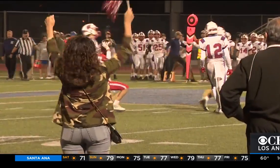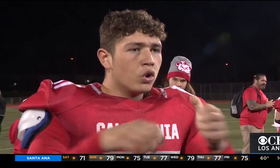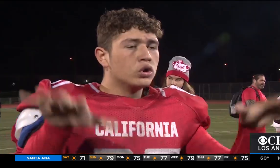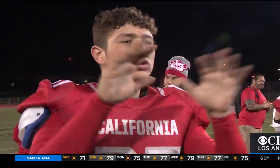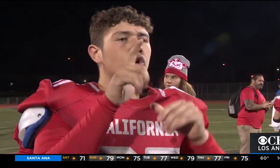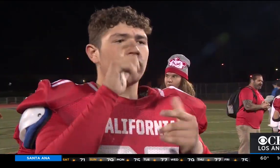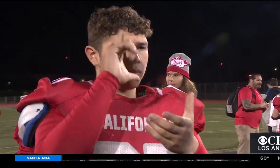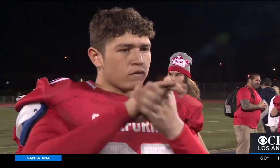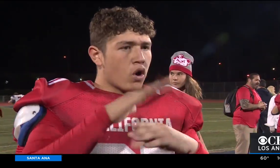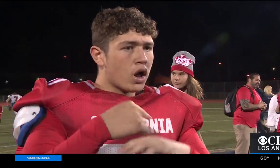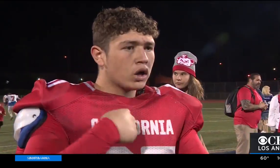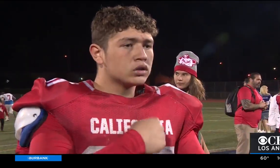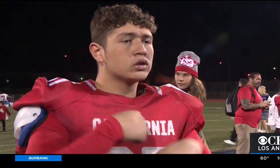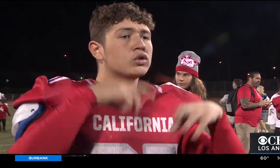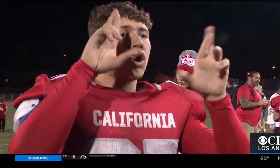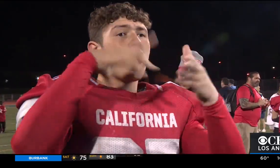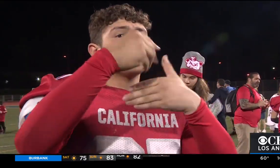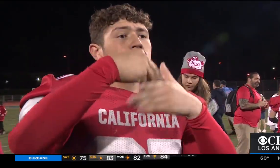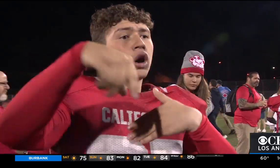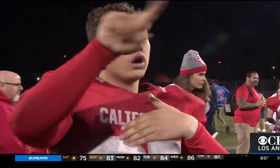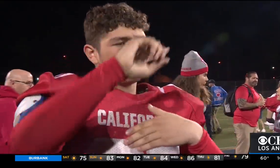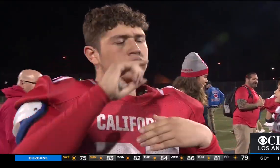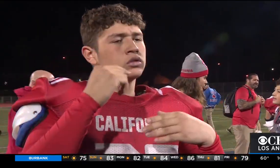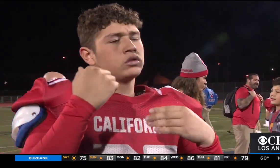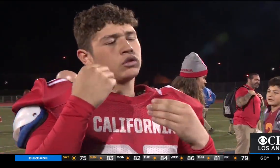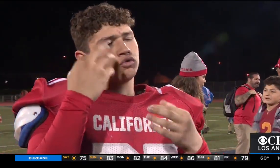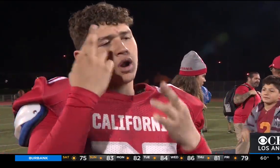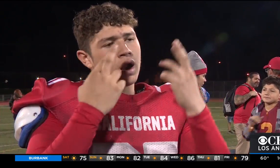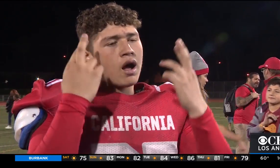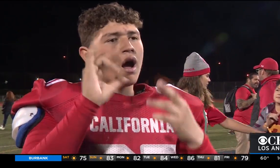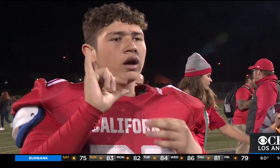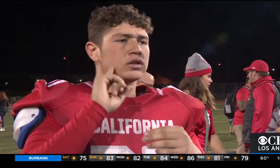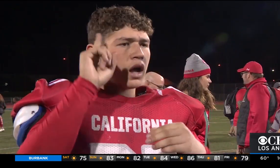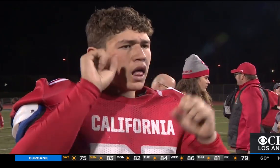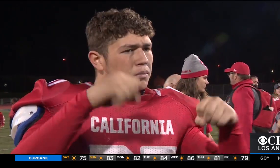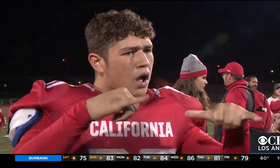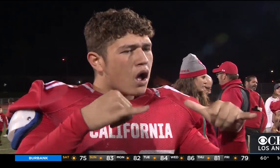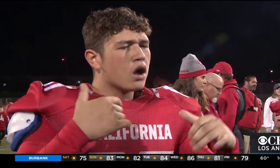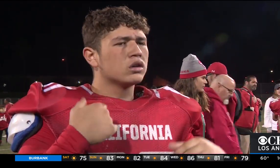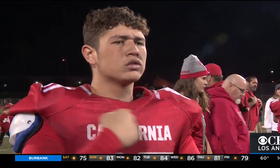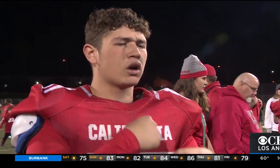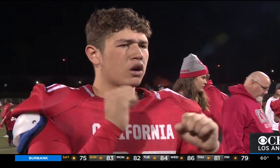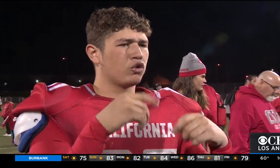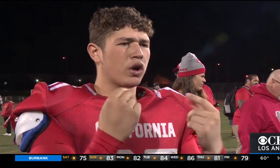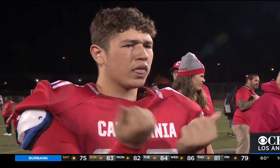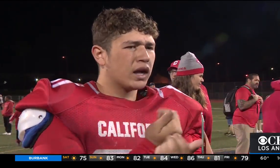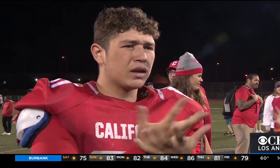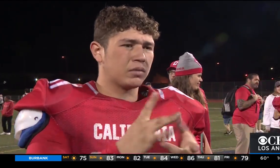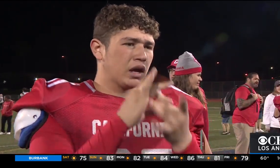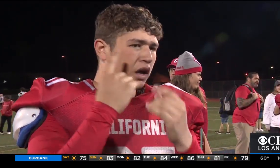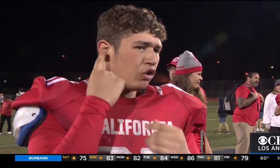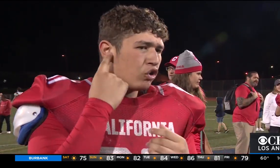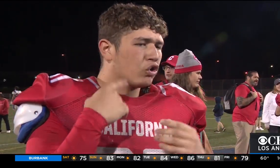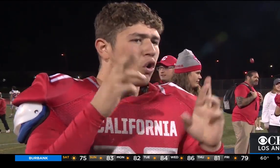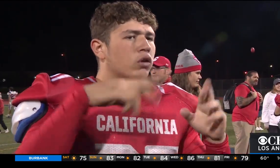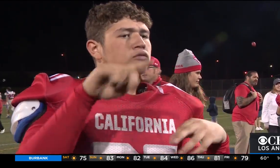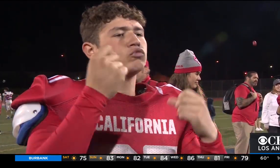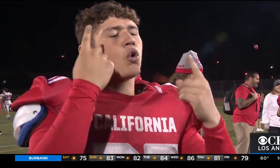appreciate all of your support. Thank you for believing in us. We hope that you now realize that we can play. As deaf people, we can do anything except